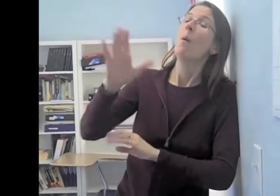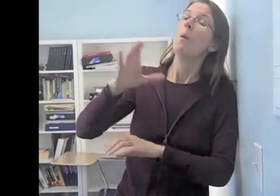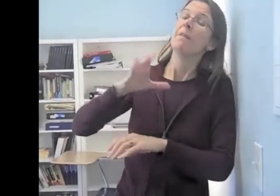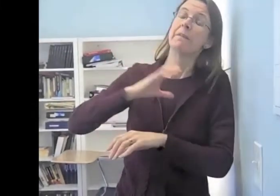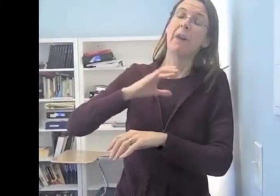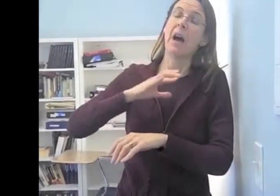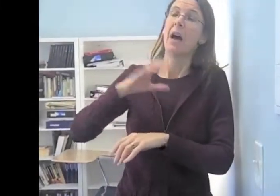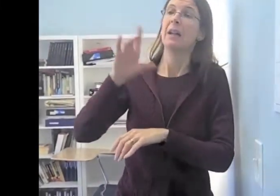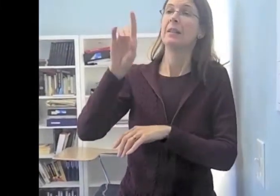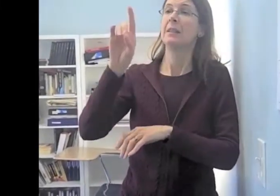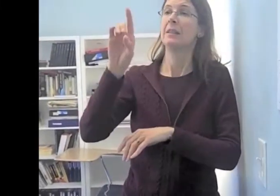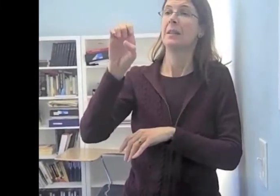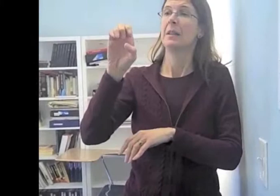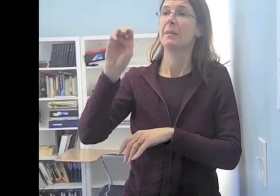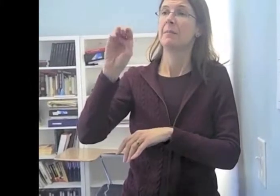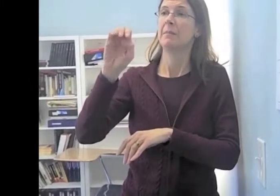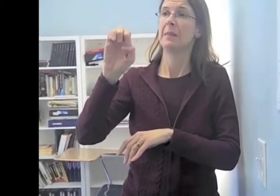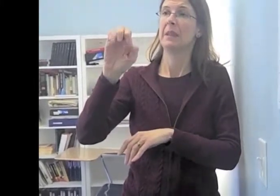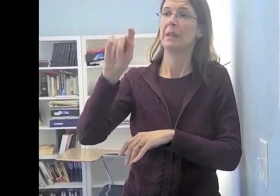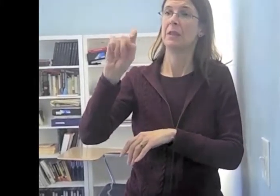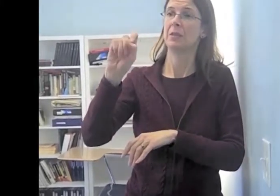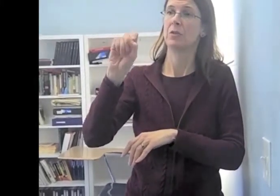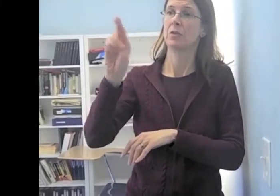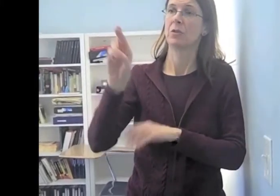Oh, I see. That would be Demeter.